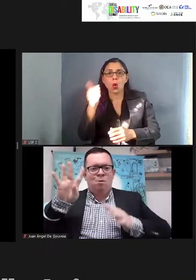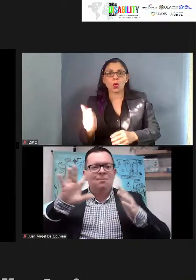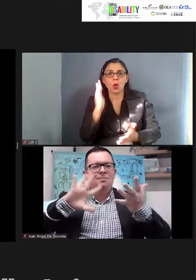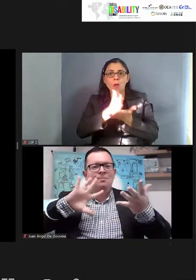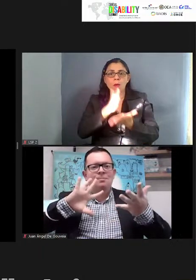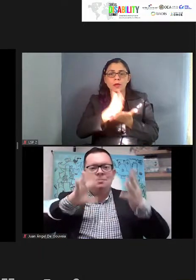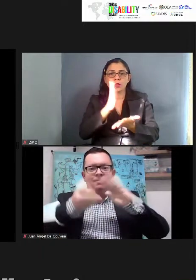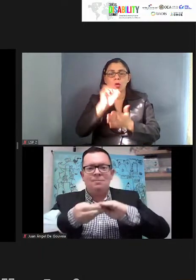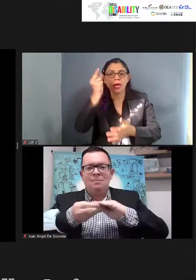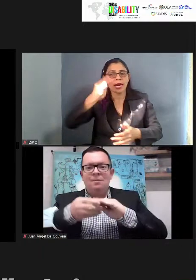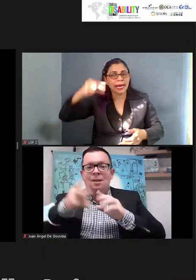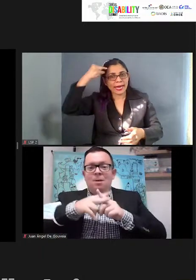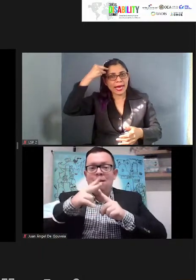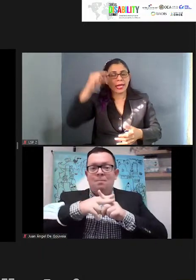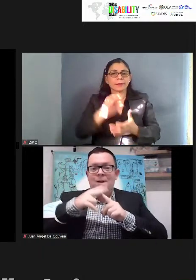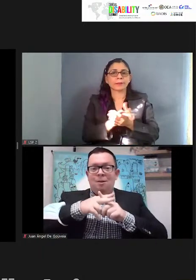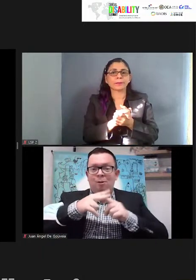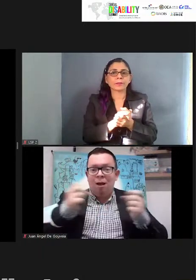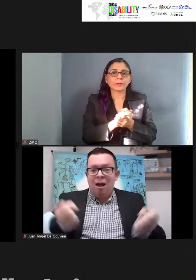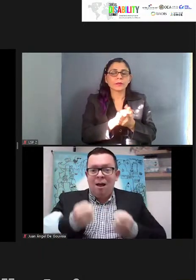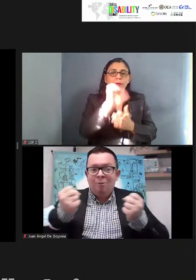other general commitments